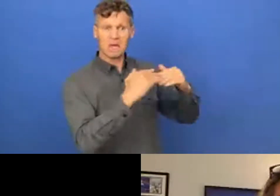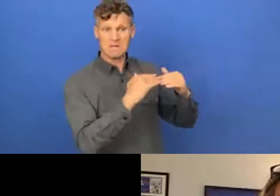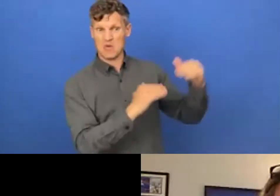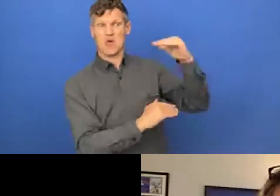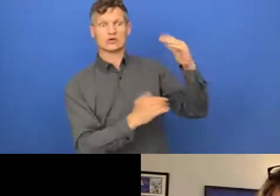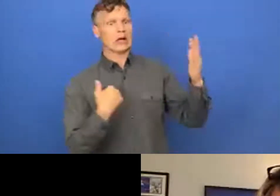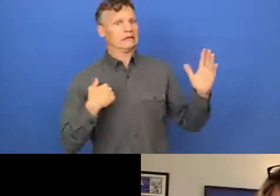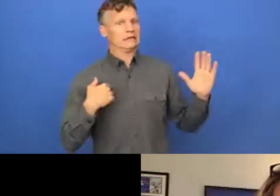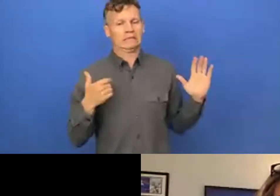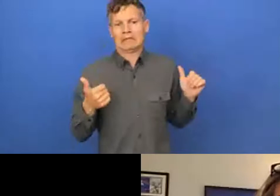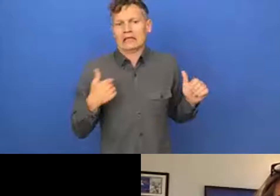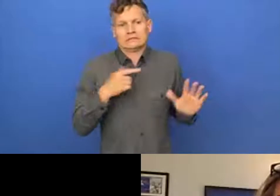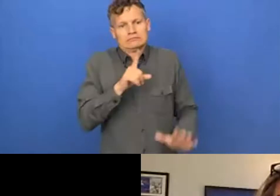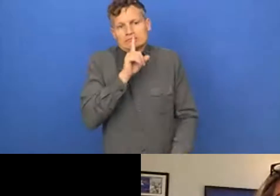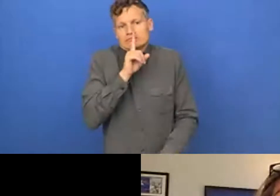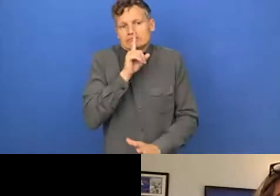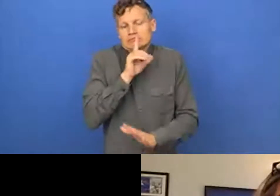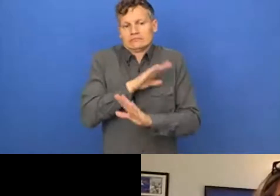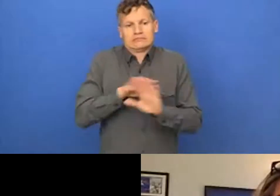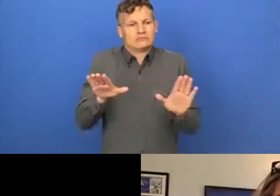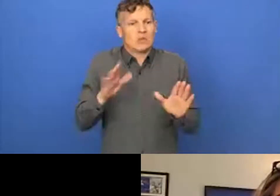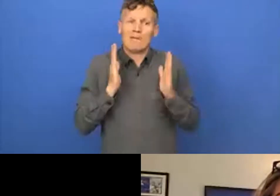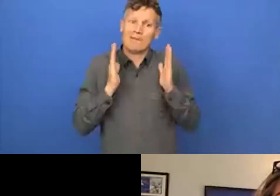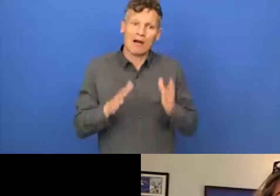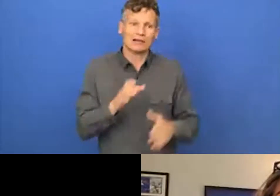so confidential, gender sensitive, age